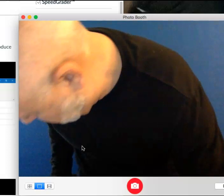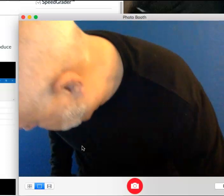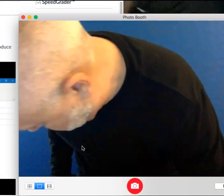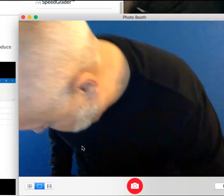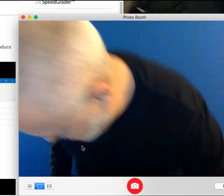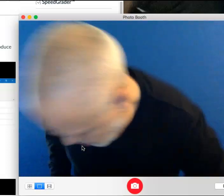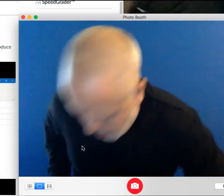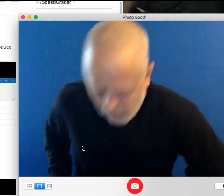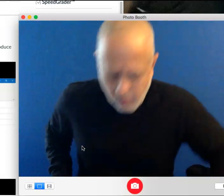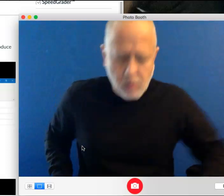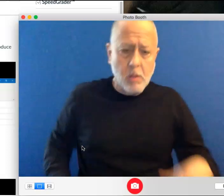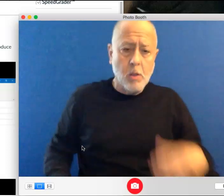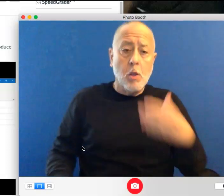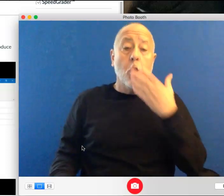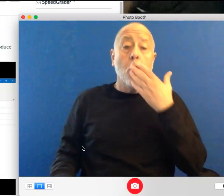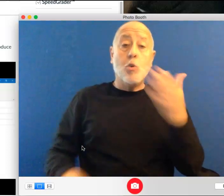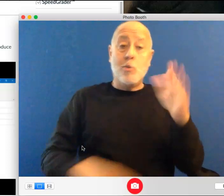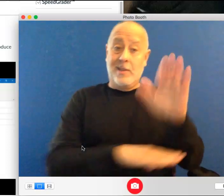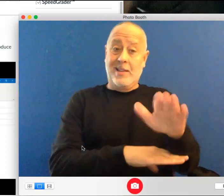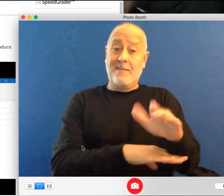good evening if it's a little too late in the day,